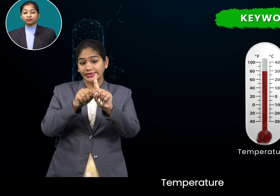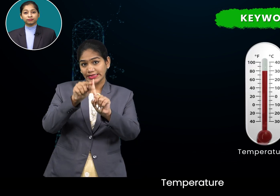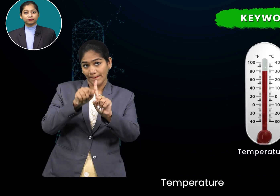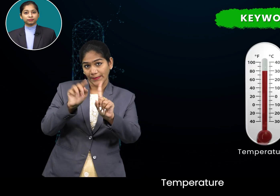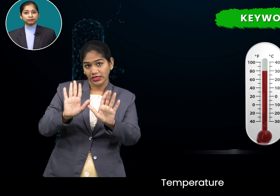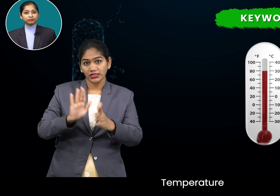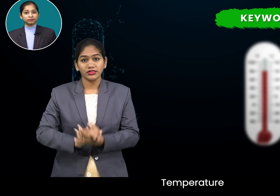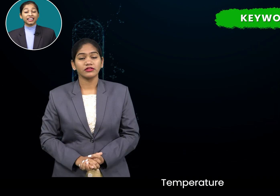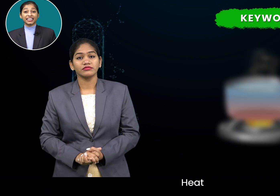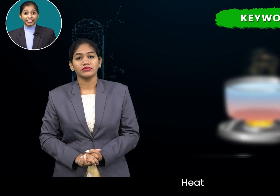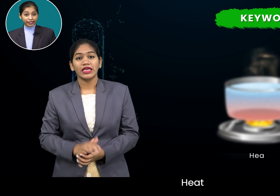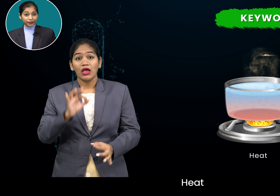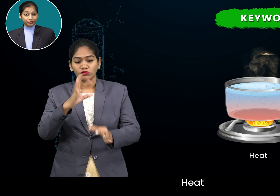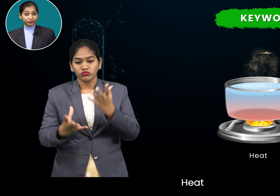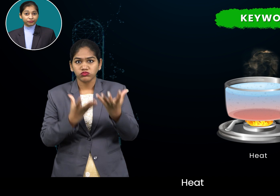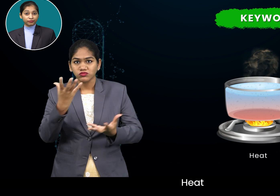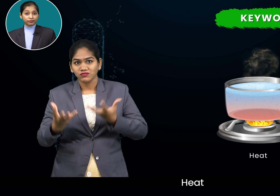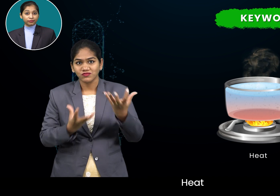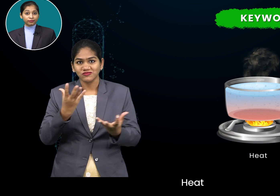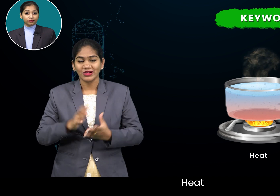temperature, heat,